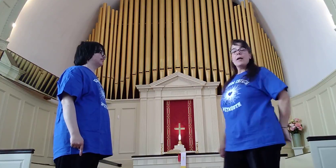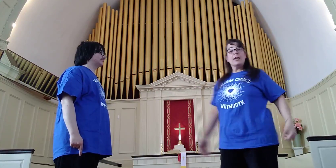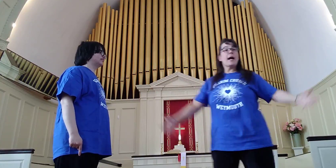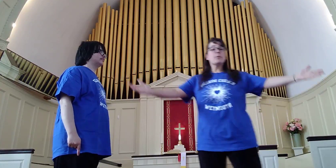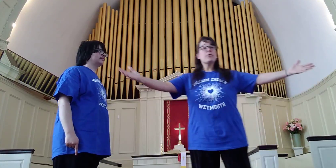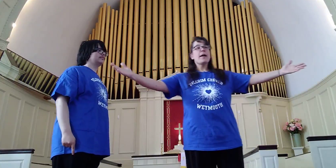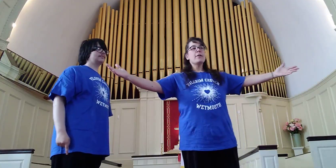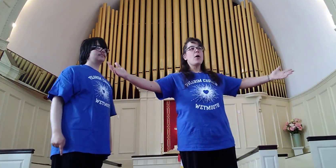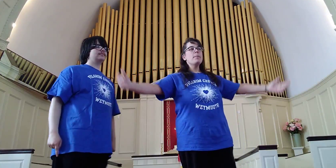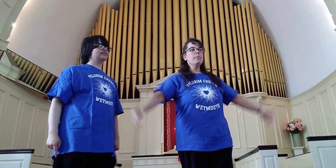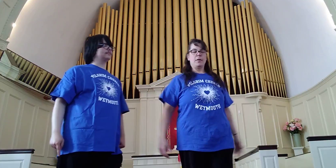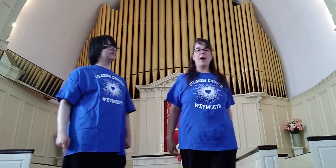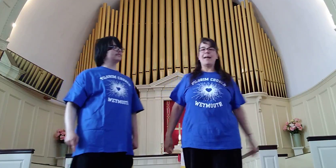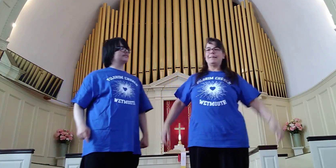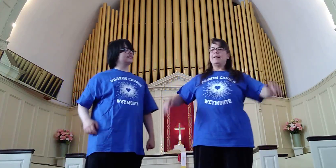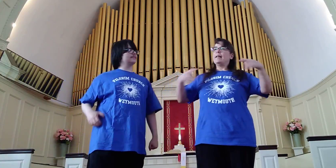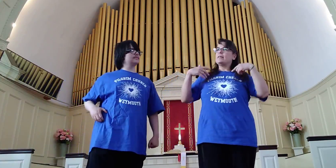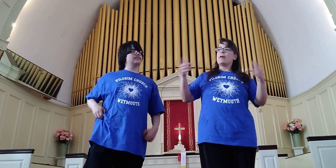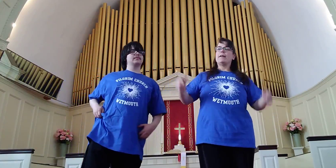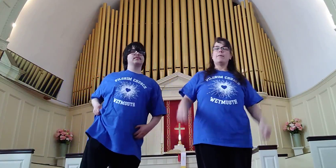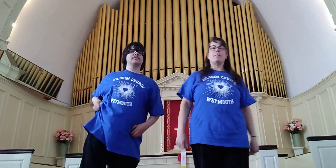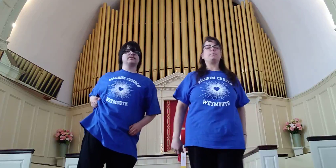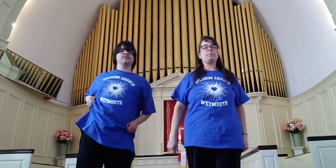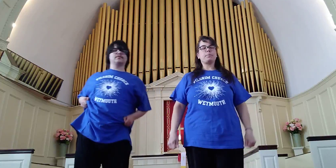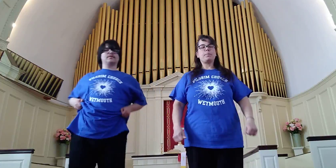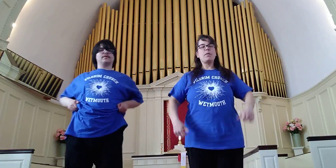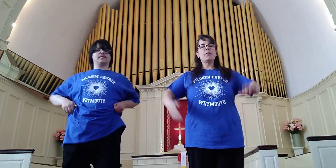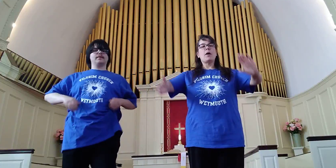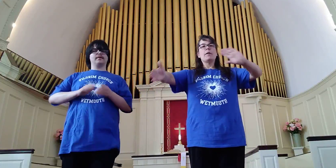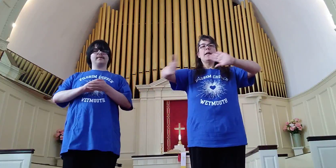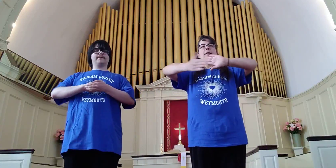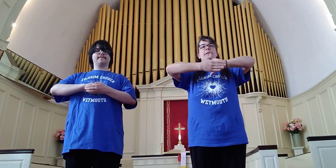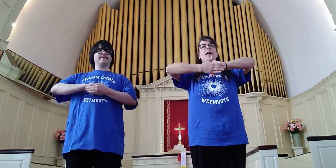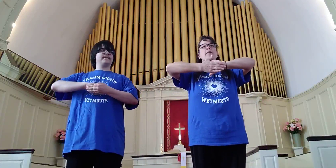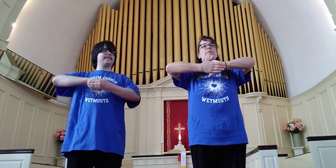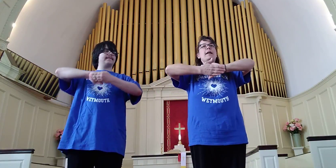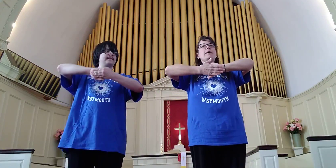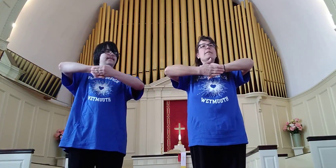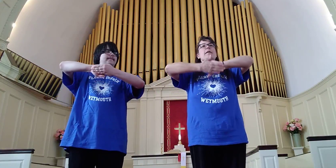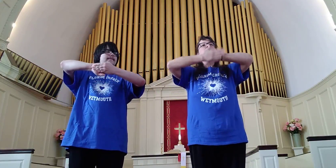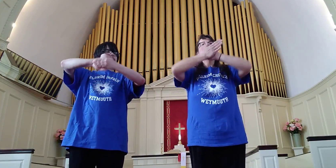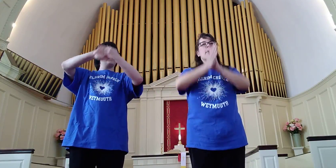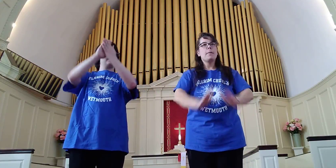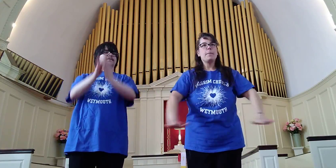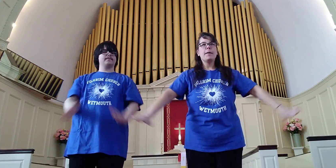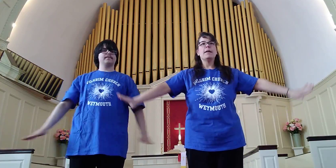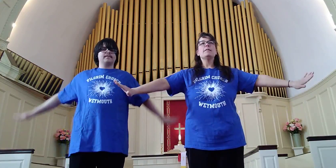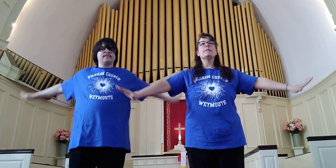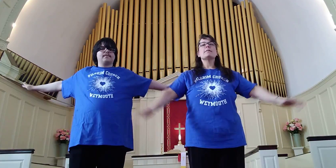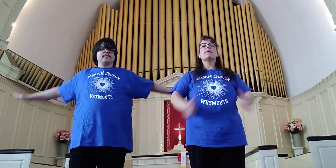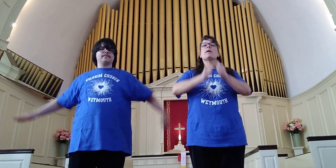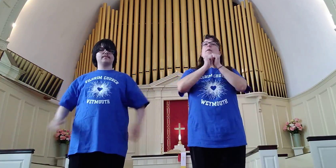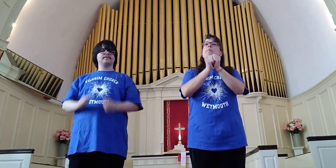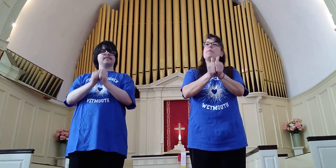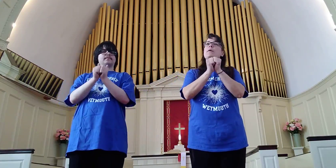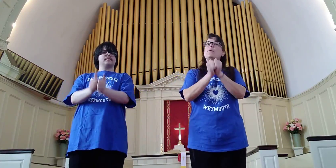You guys want to try it at home? right. Let's try it at home. So, hands together. Ready? Peace. Peace. Be